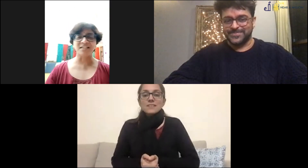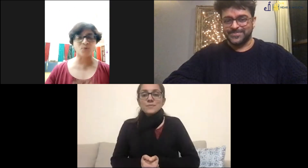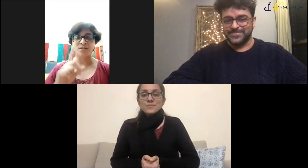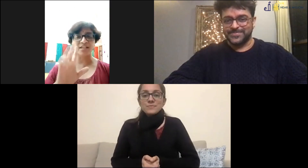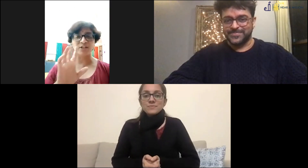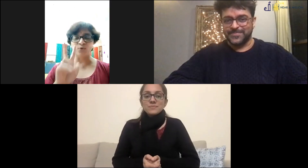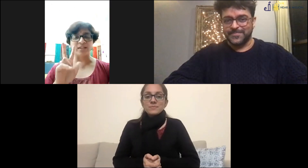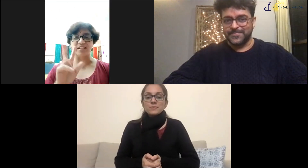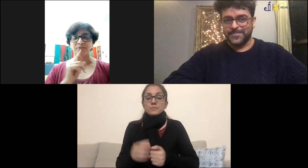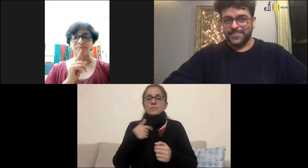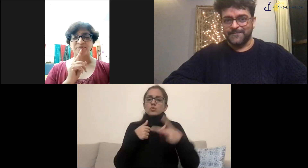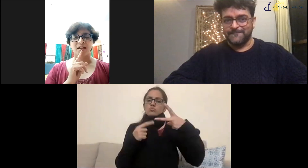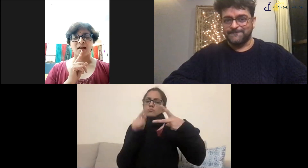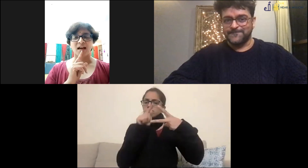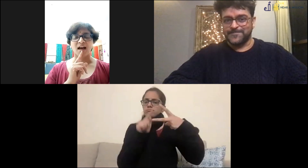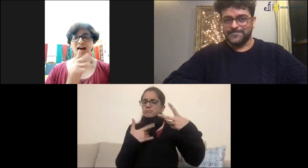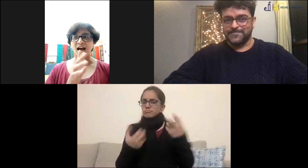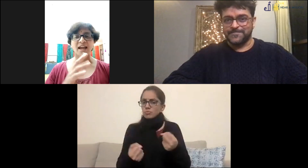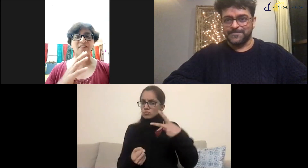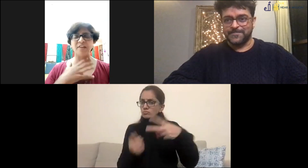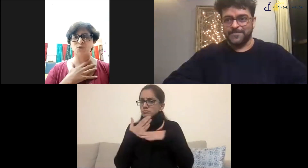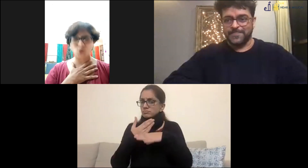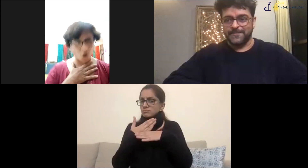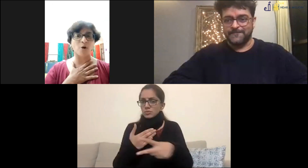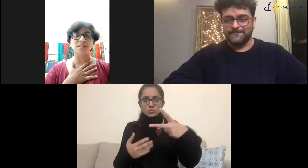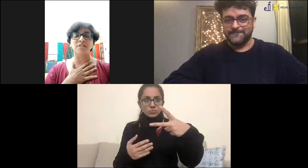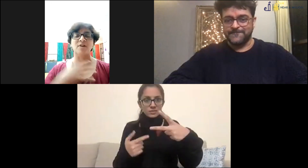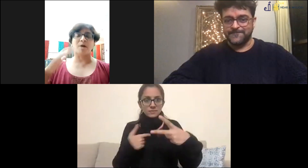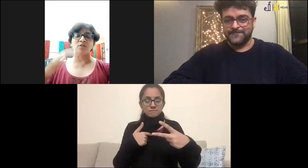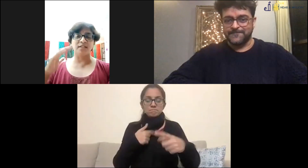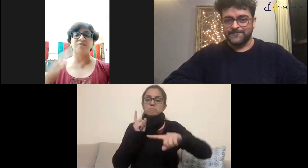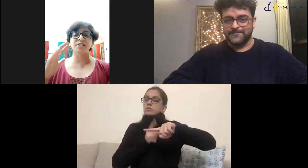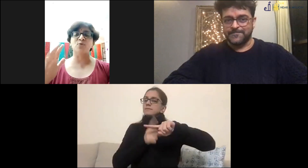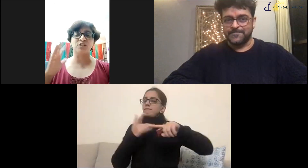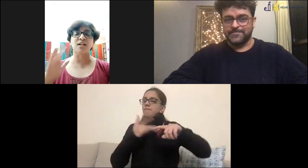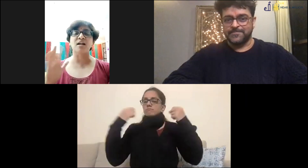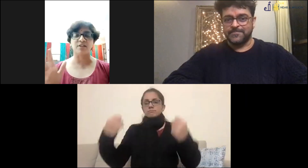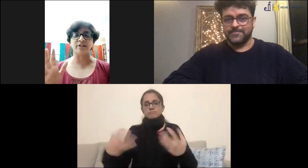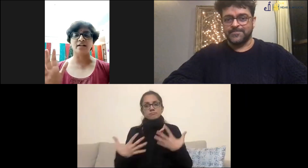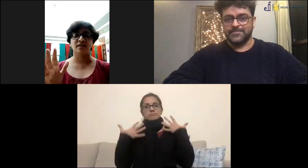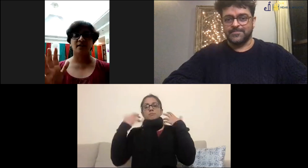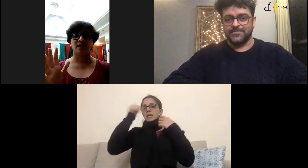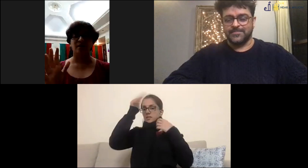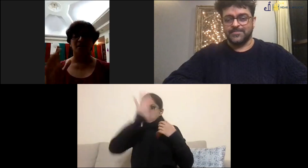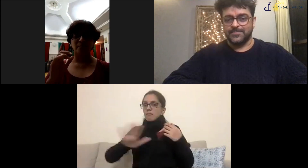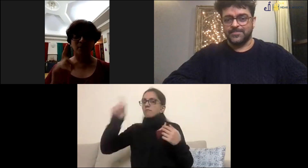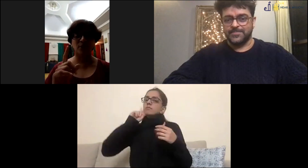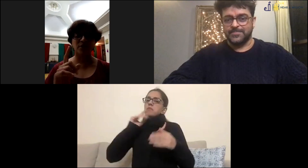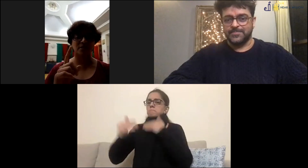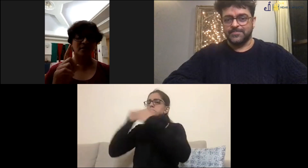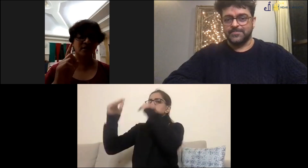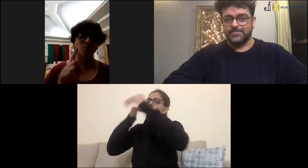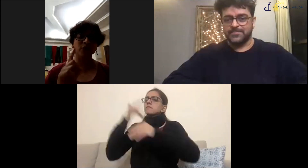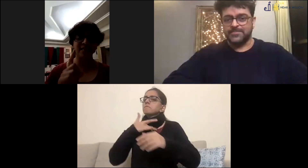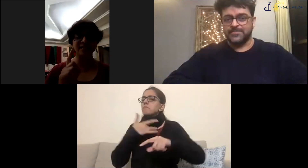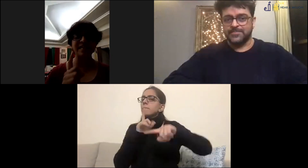I just want to say two things. I feel so positive about the deaf situation in our country because